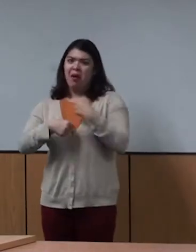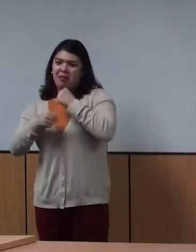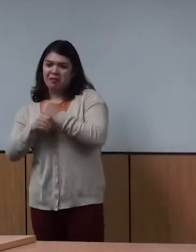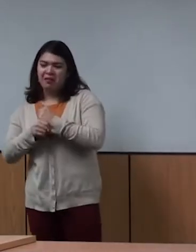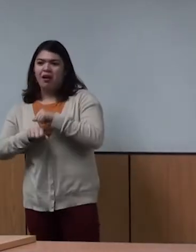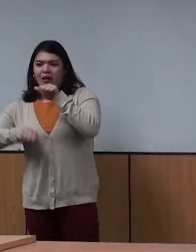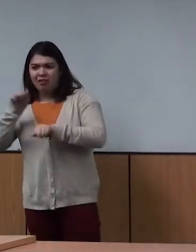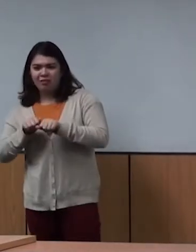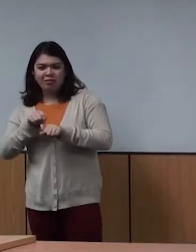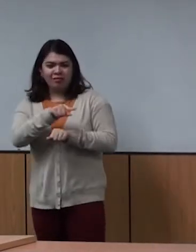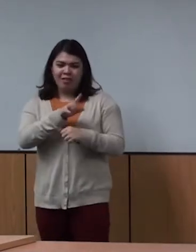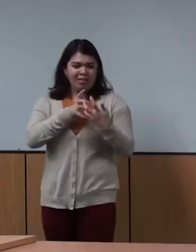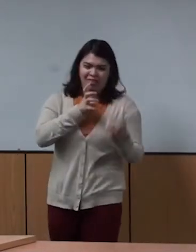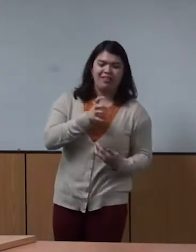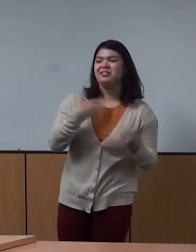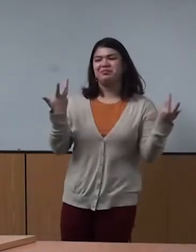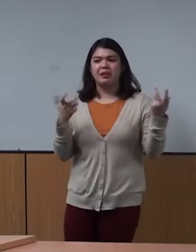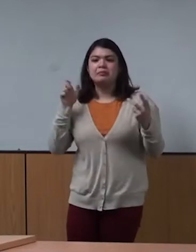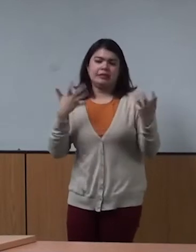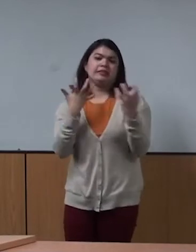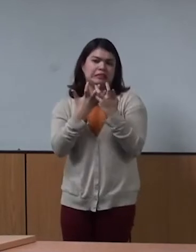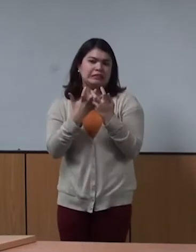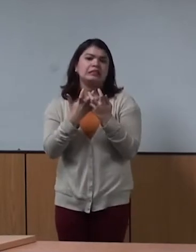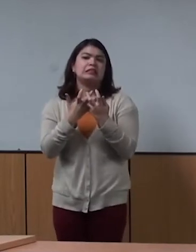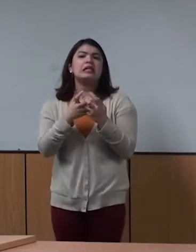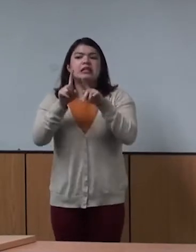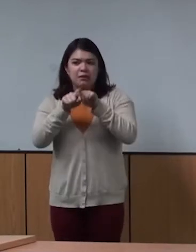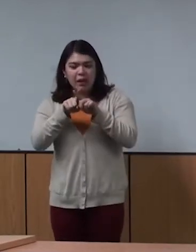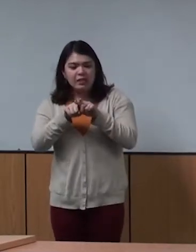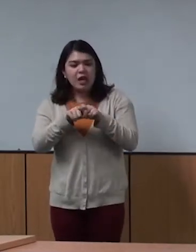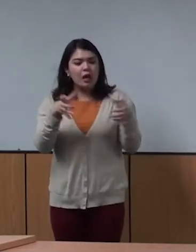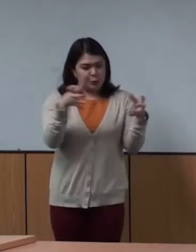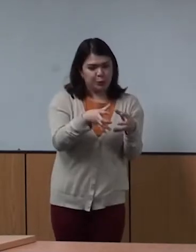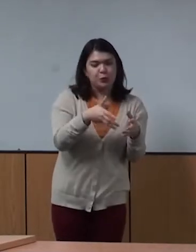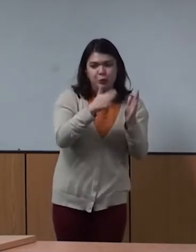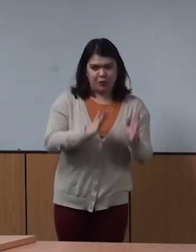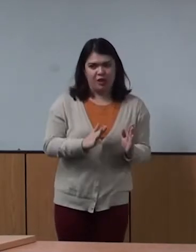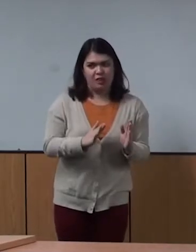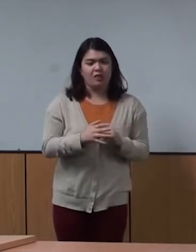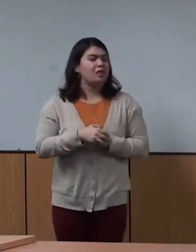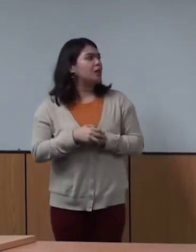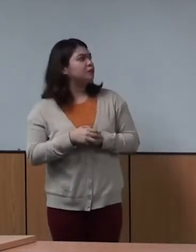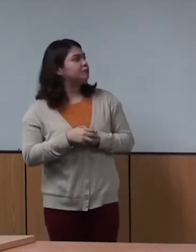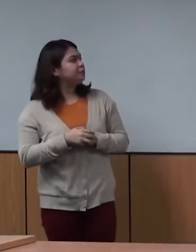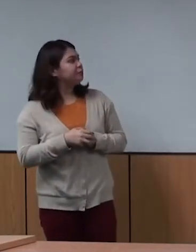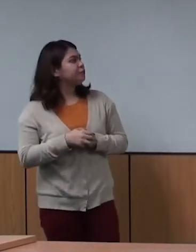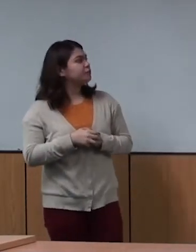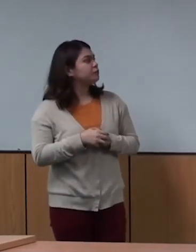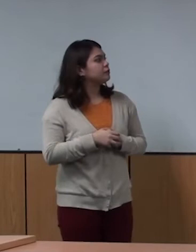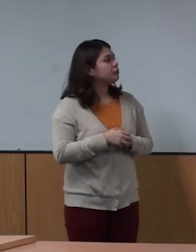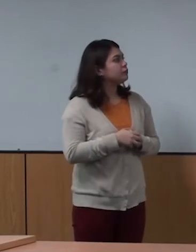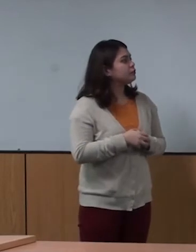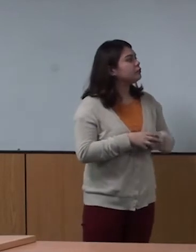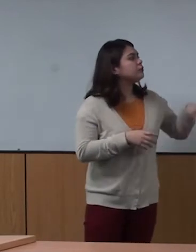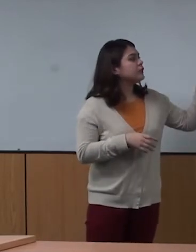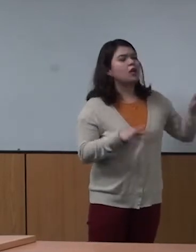planned and prepared. The main focus of assessment is student learning, not to make the lives of the